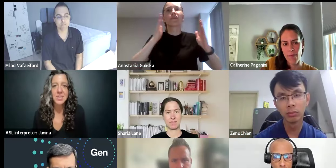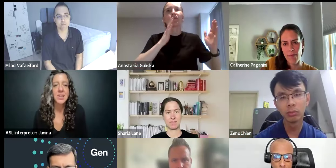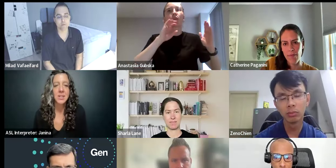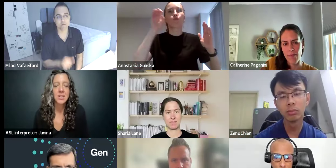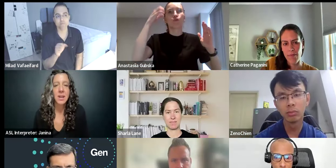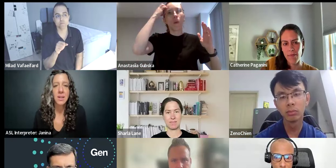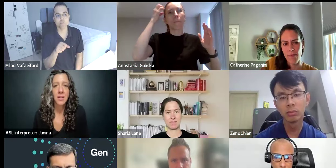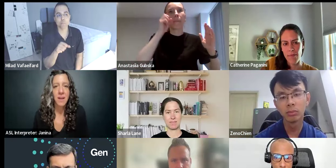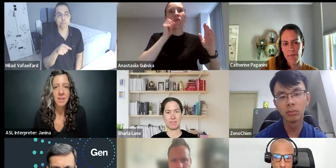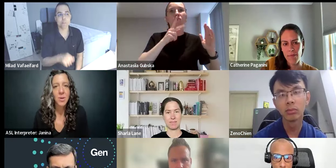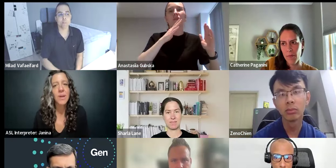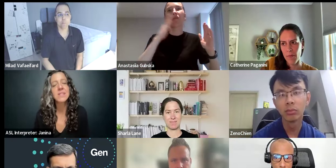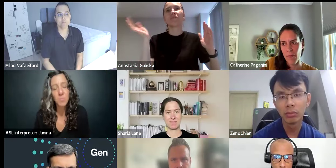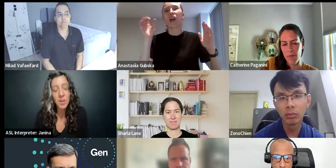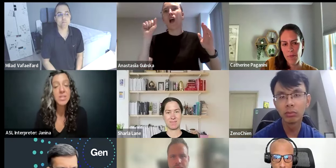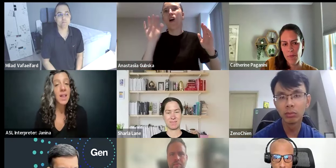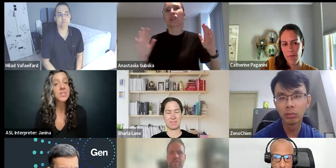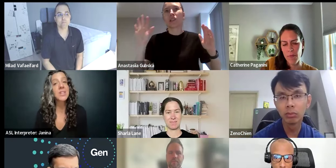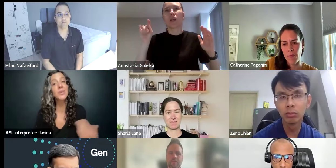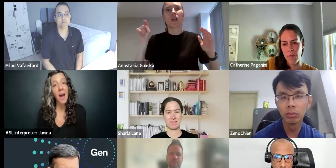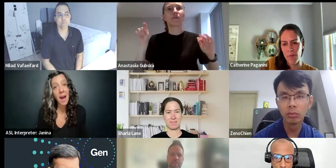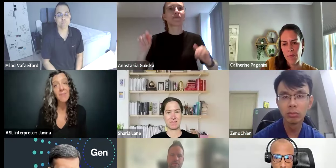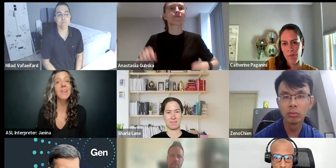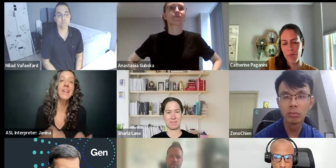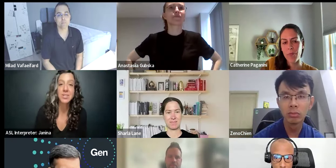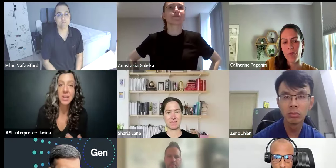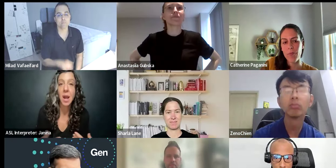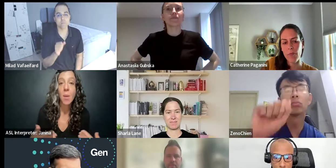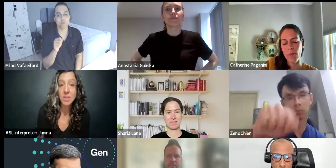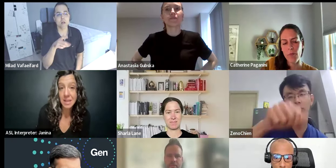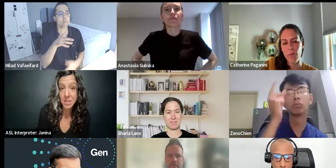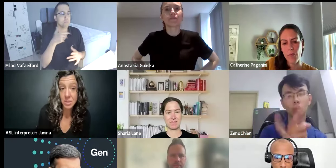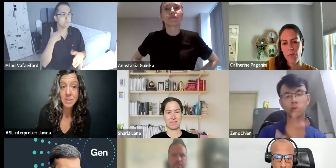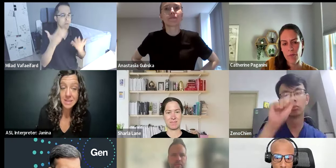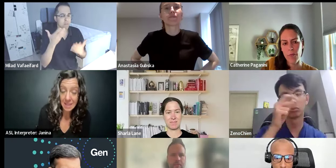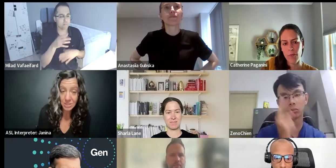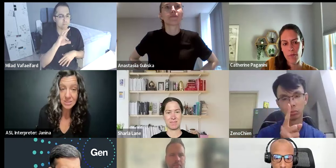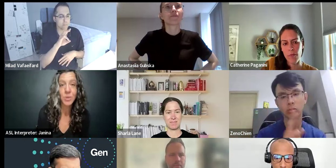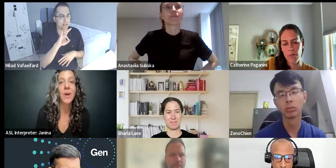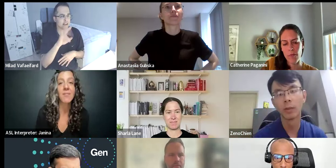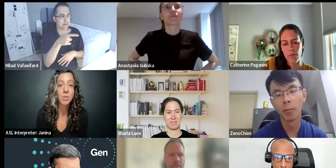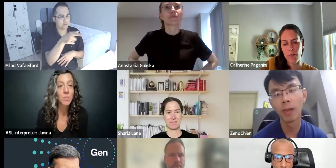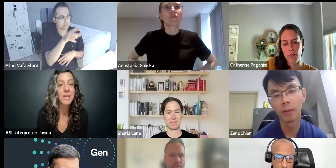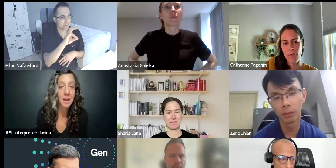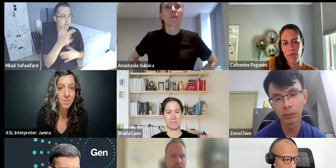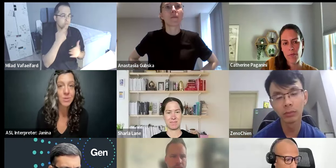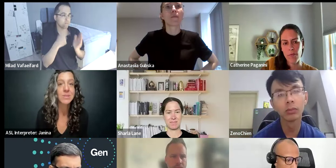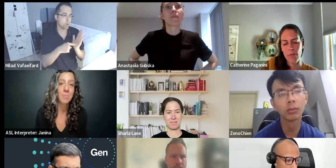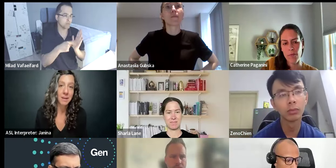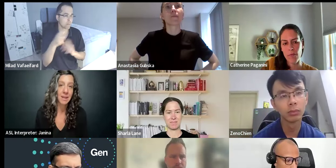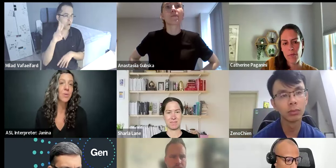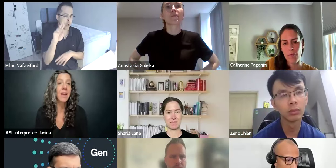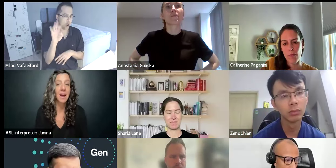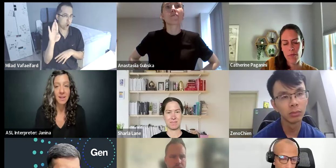Anastasia is changing, clarifying. So it's pretty challenging to have engaging presentations when you have multiple time